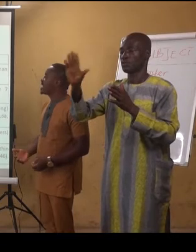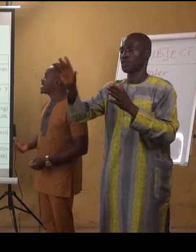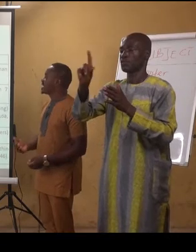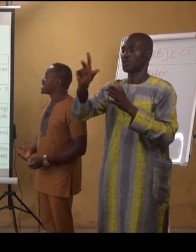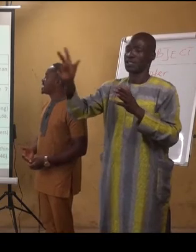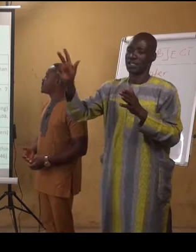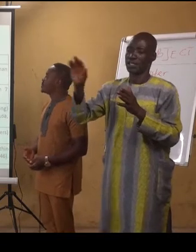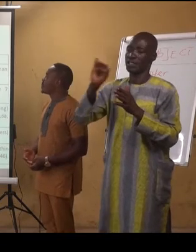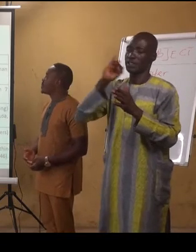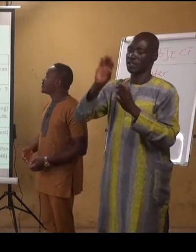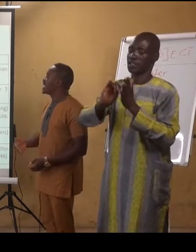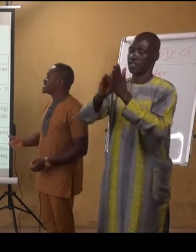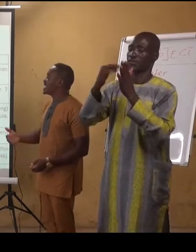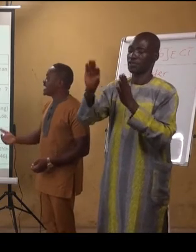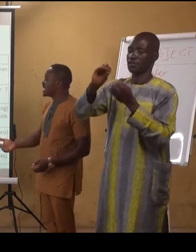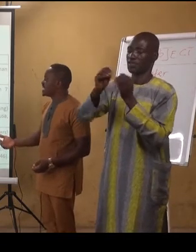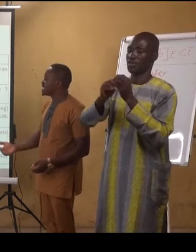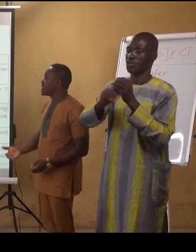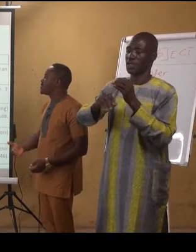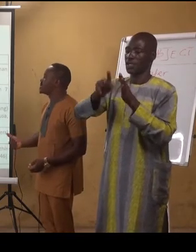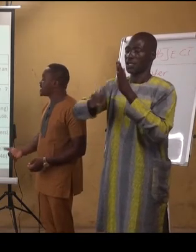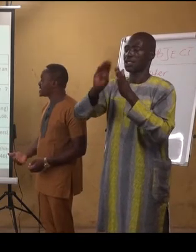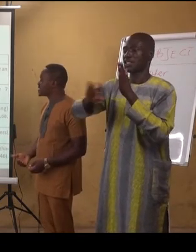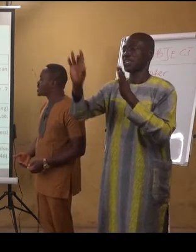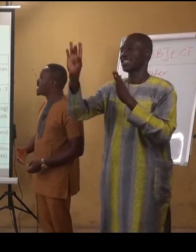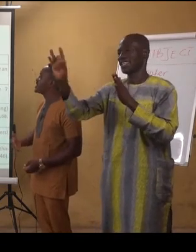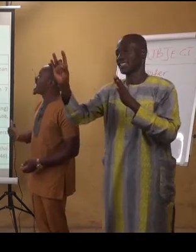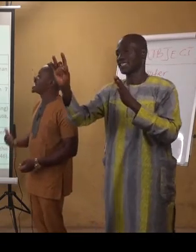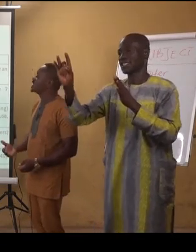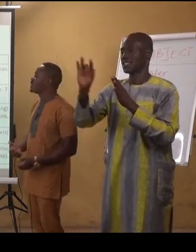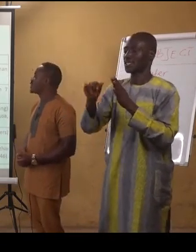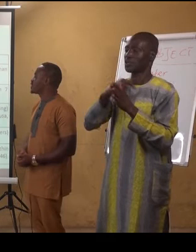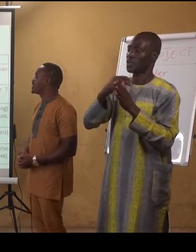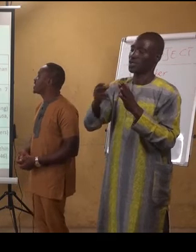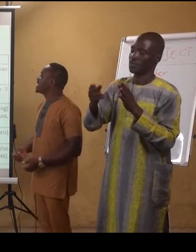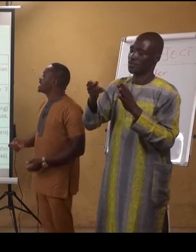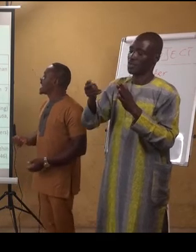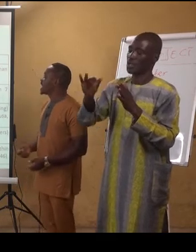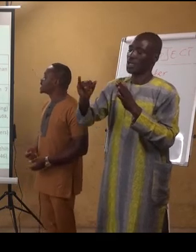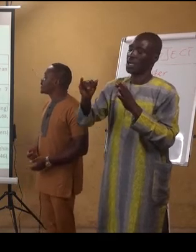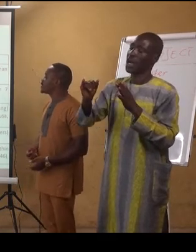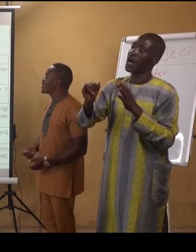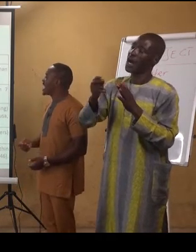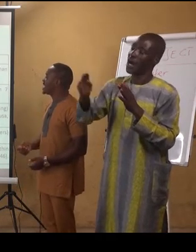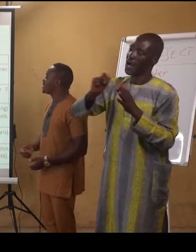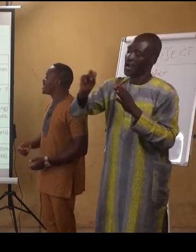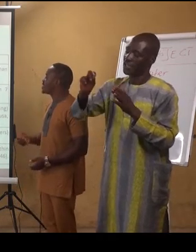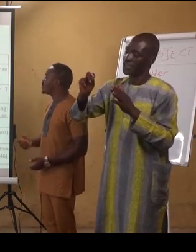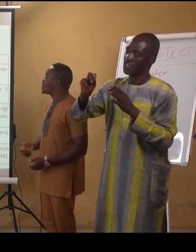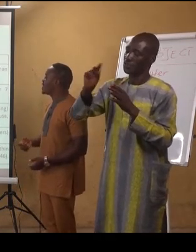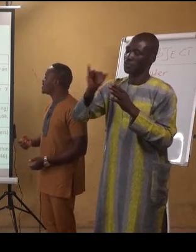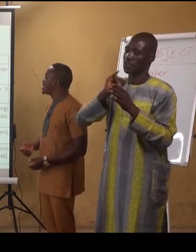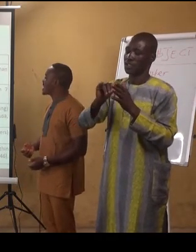21.2513 is an example of a number with less than 8 decimal places. We have the hash function. The hash function